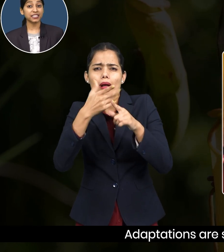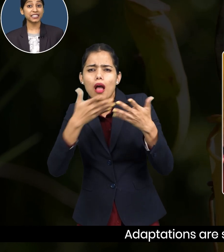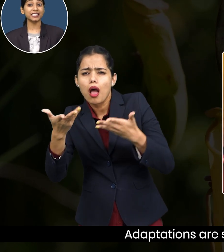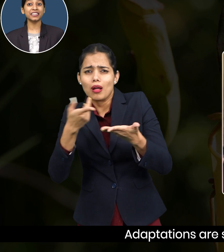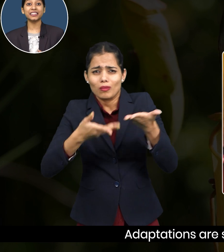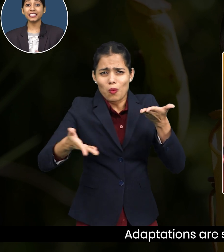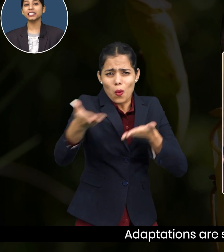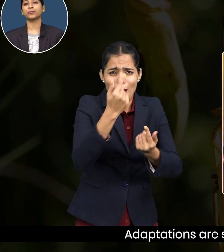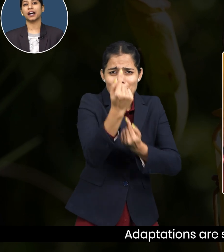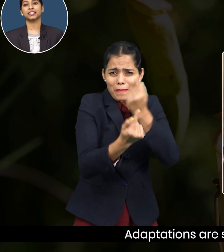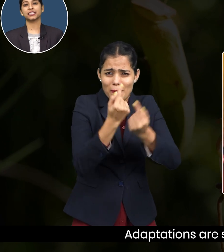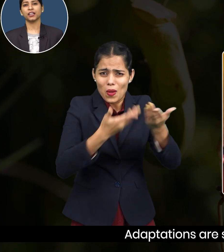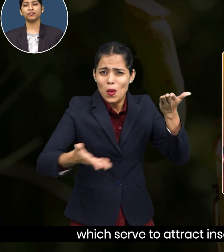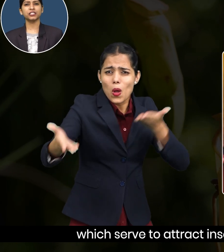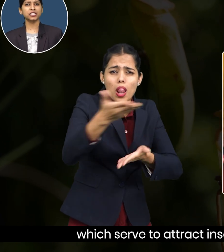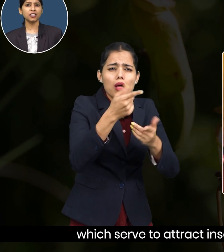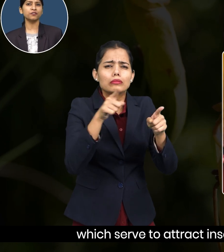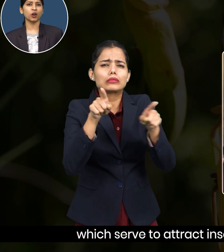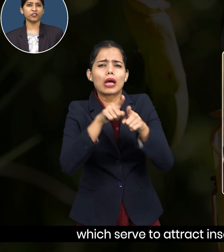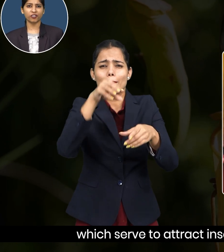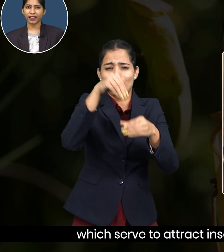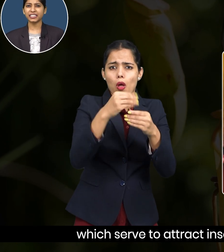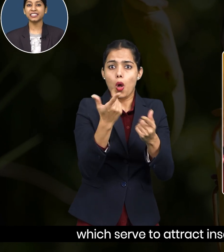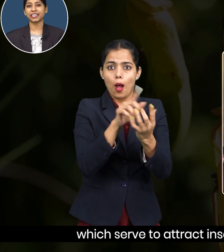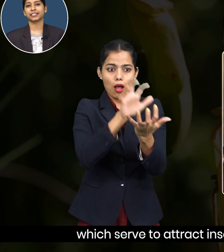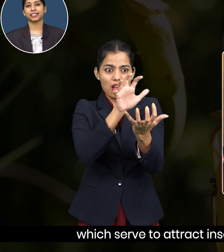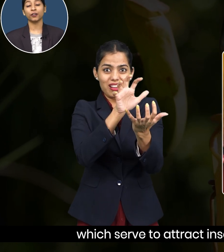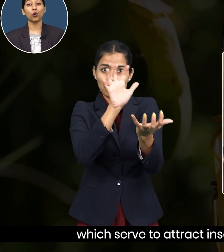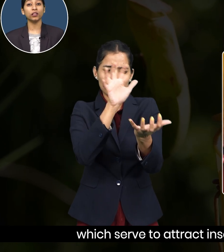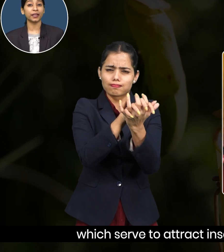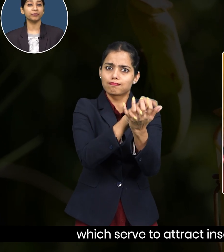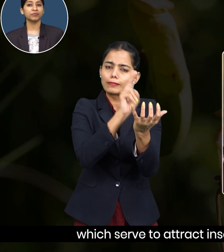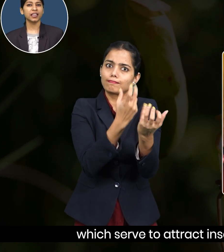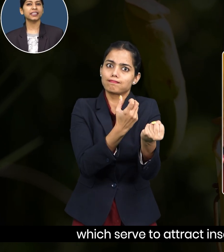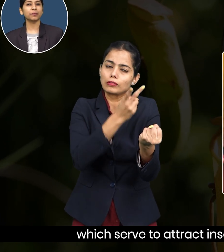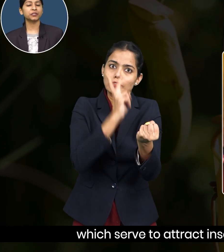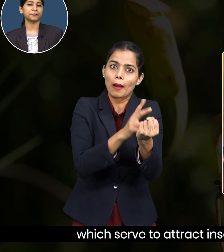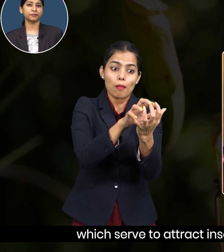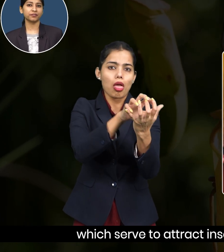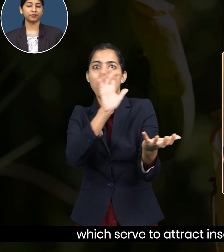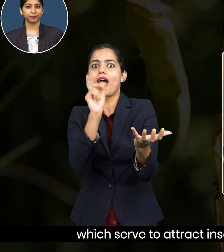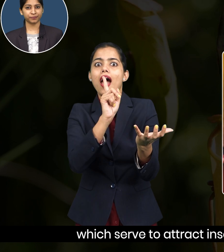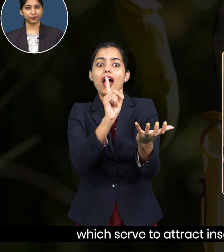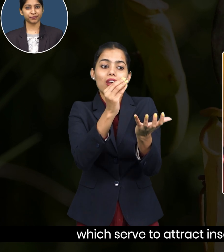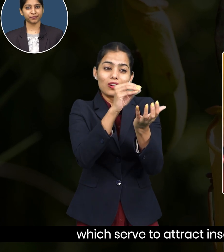Adaptations are seen in these plants, which serve to attract insects and hold them captive.